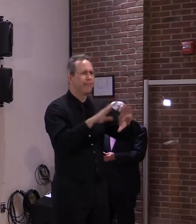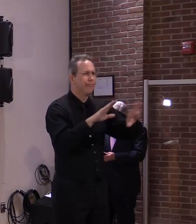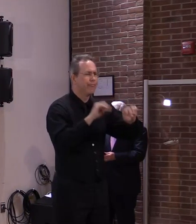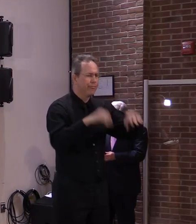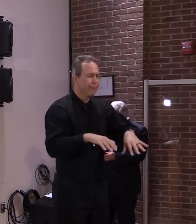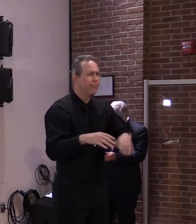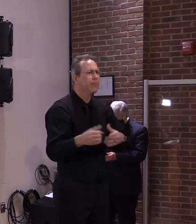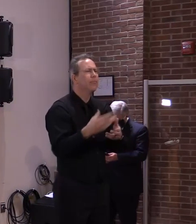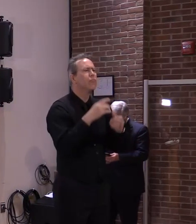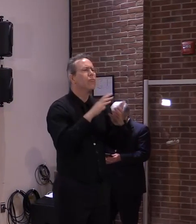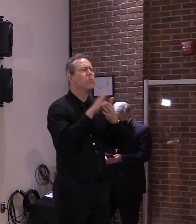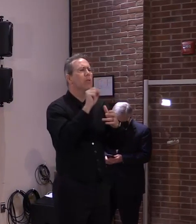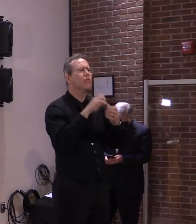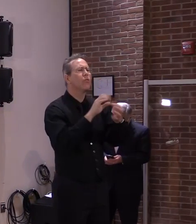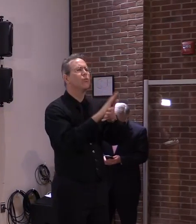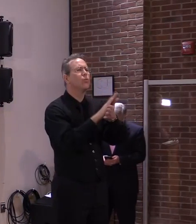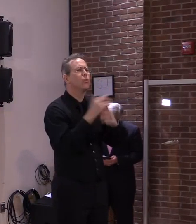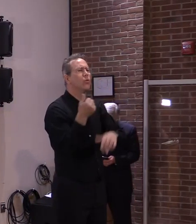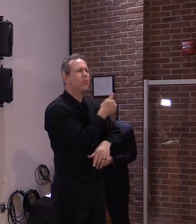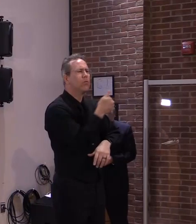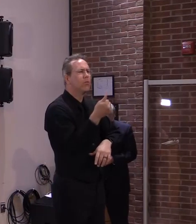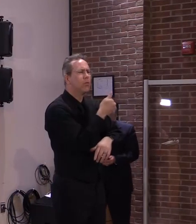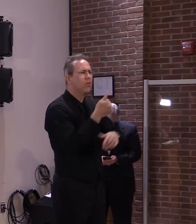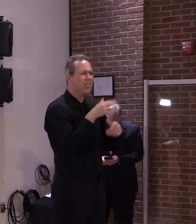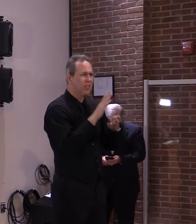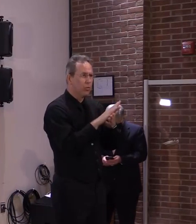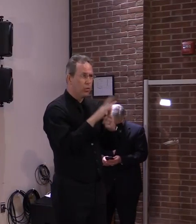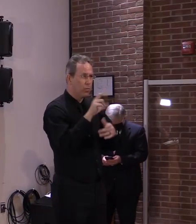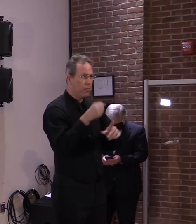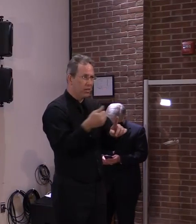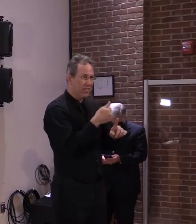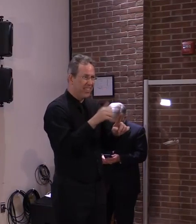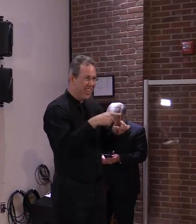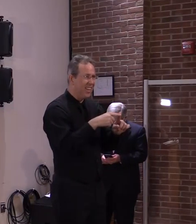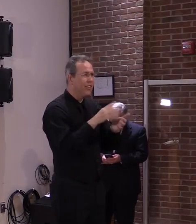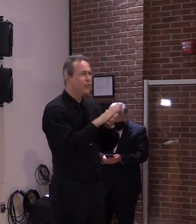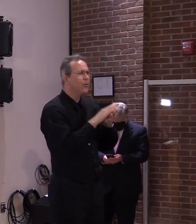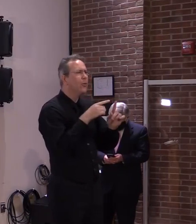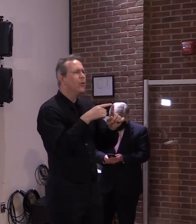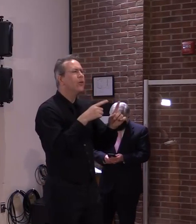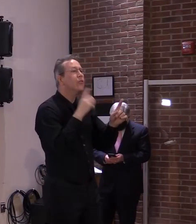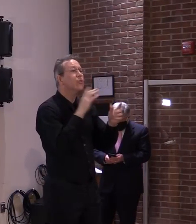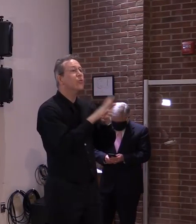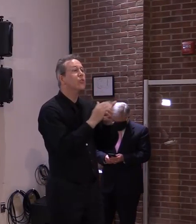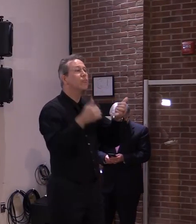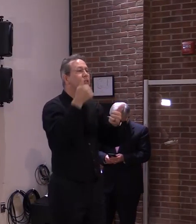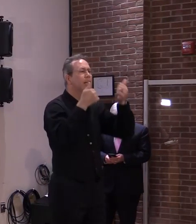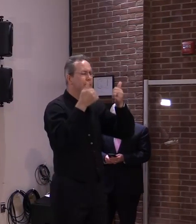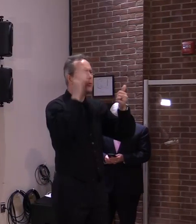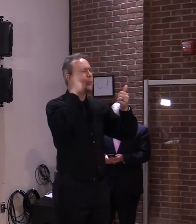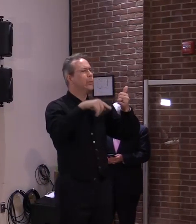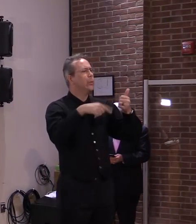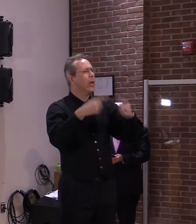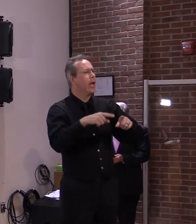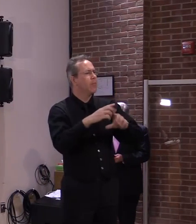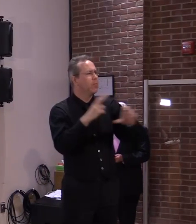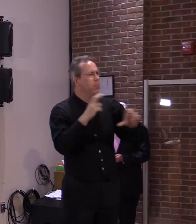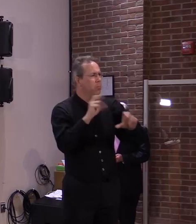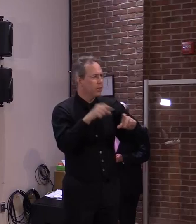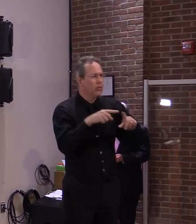school systems are aware of it. The superintendents were aware of it. The superintendents sent out communications to all of the parents so that they would